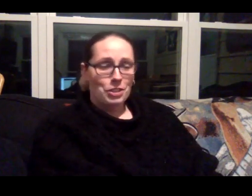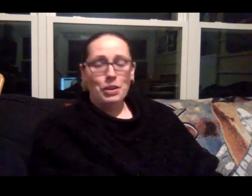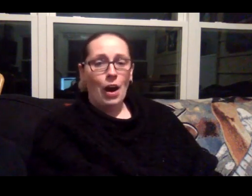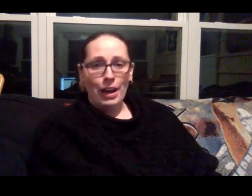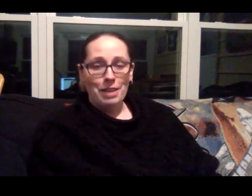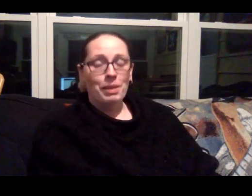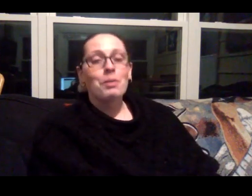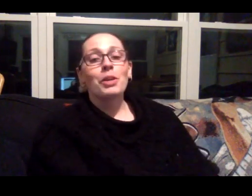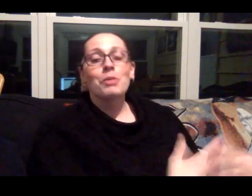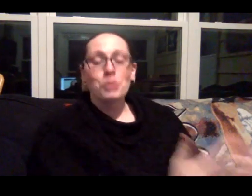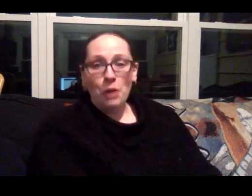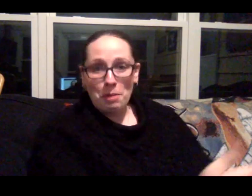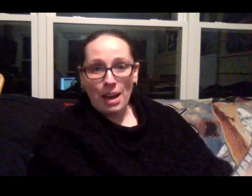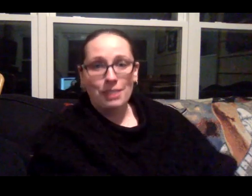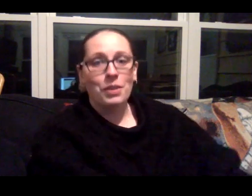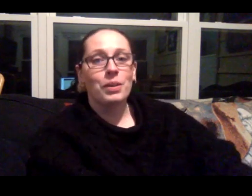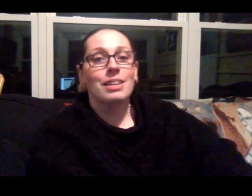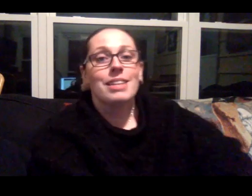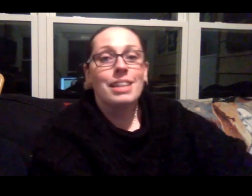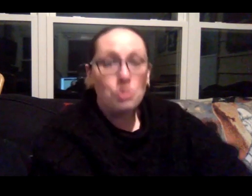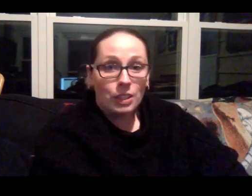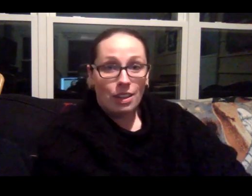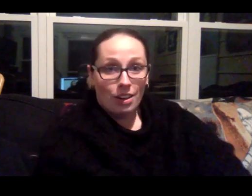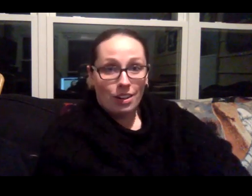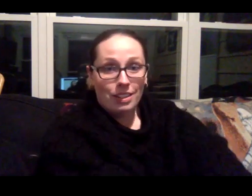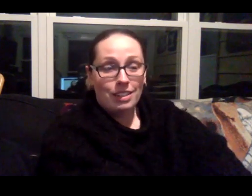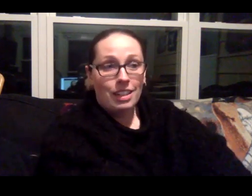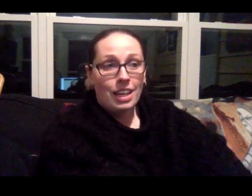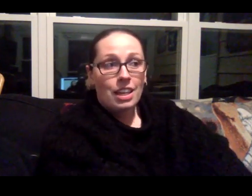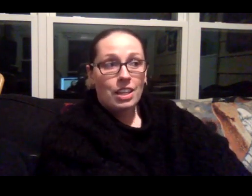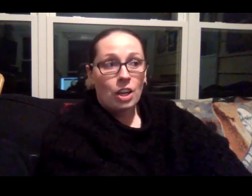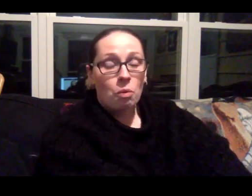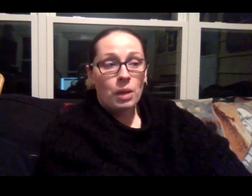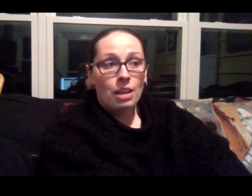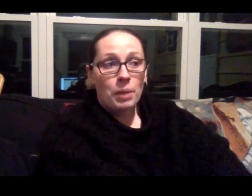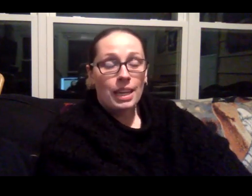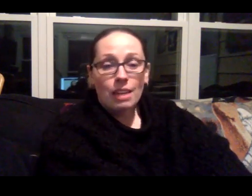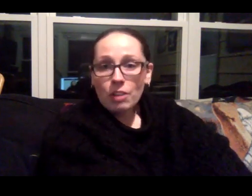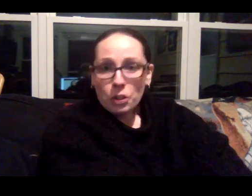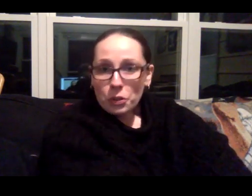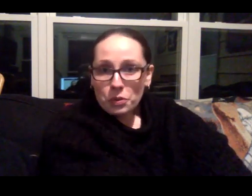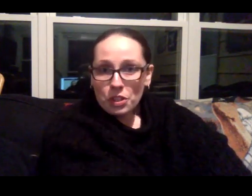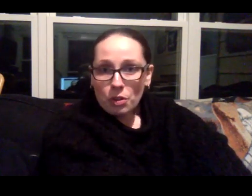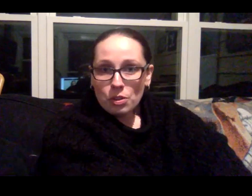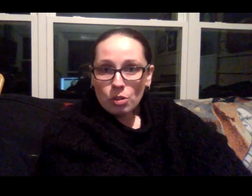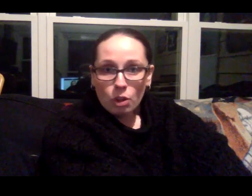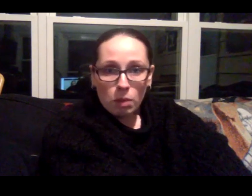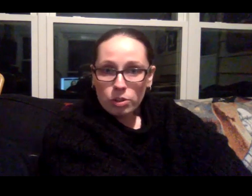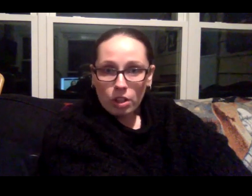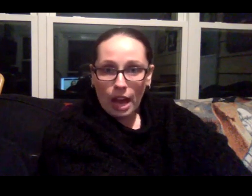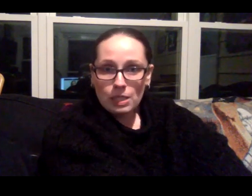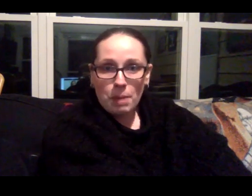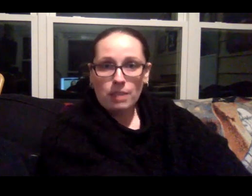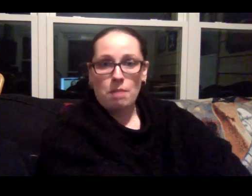And he's gone. So it is really hard. And yeah, you know, we, we can even use, you know, the social